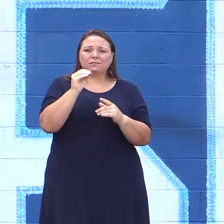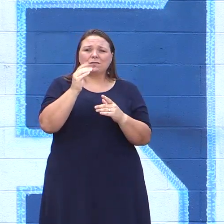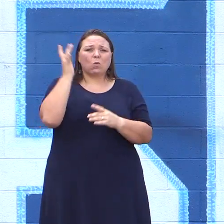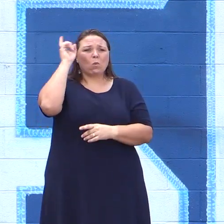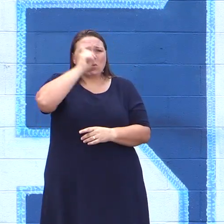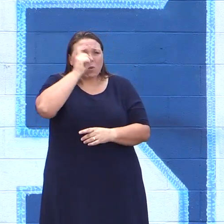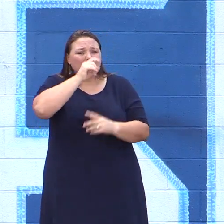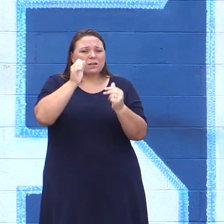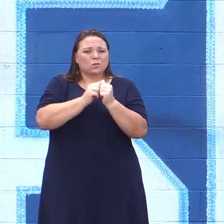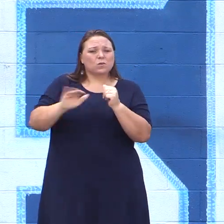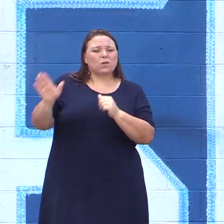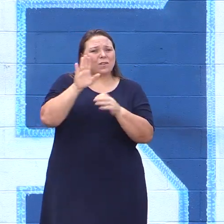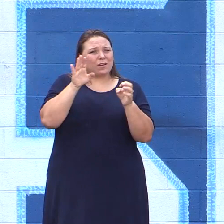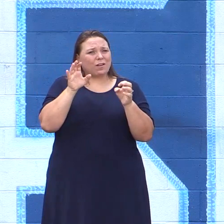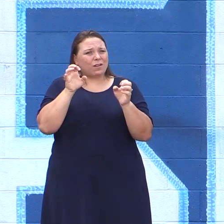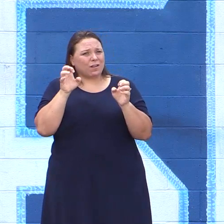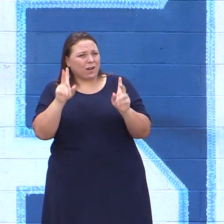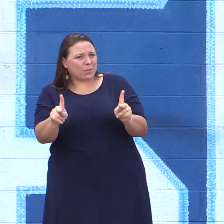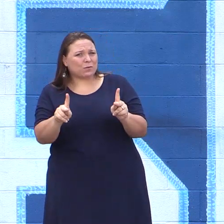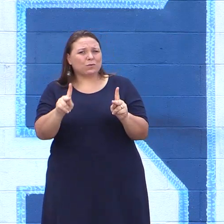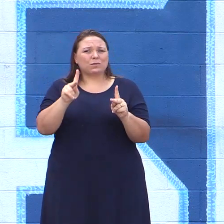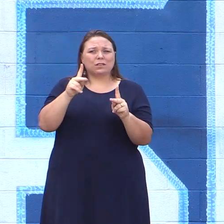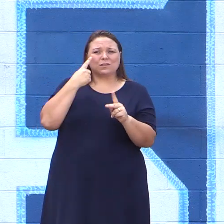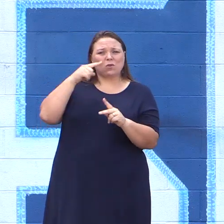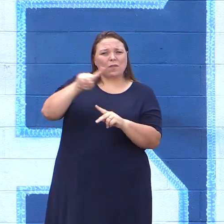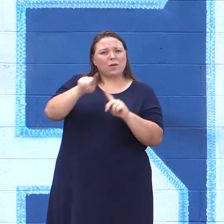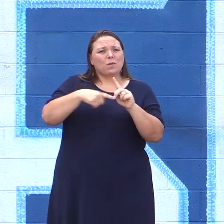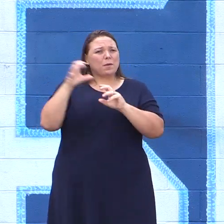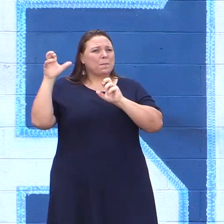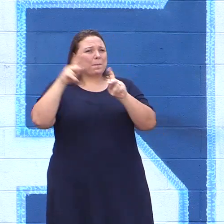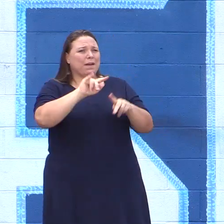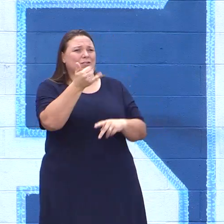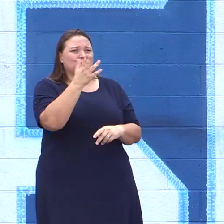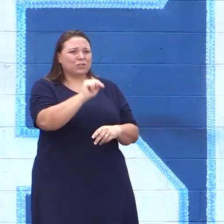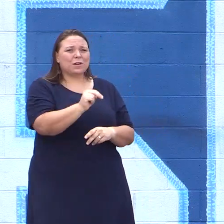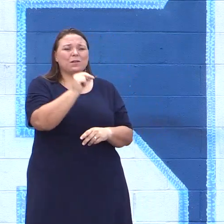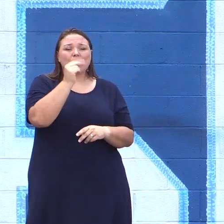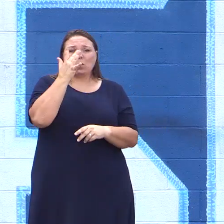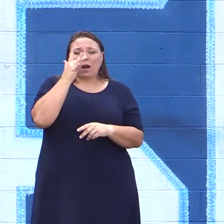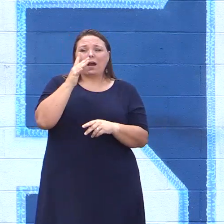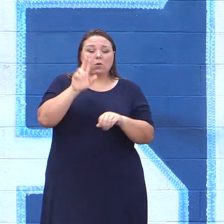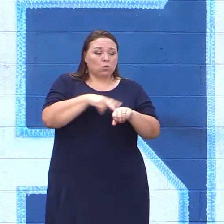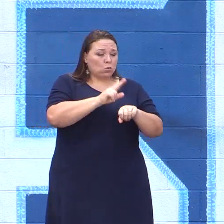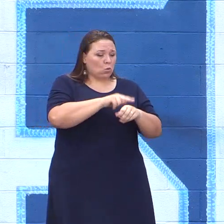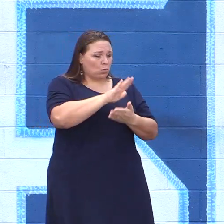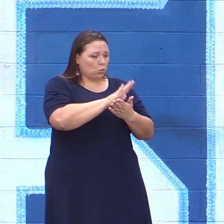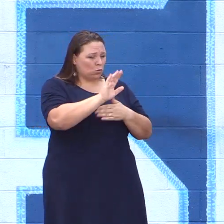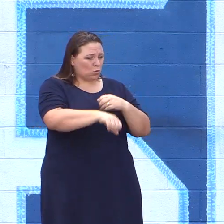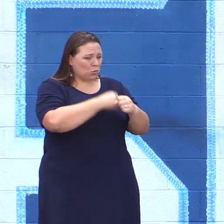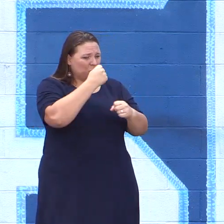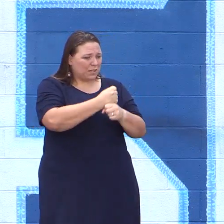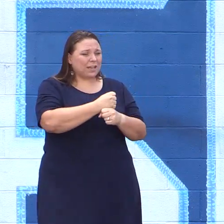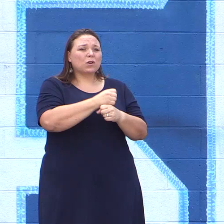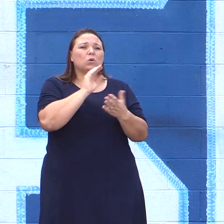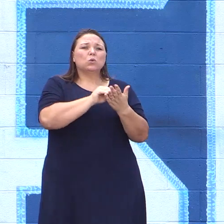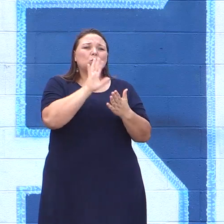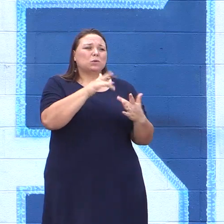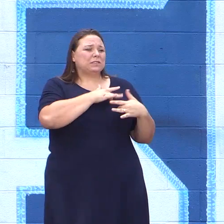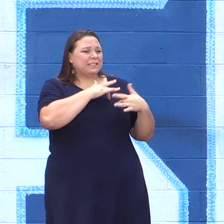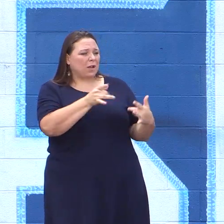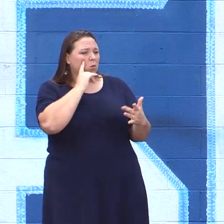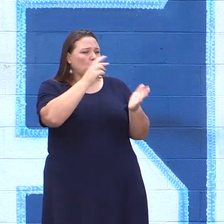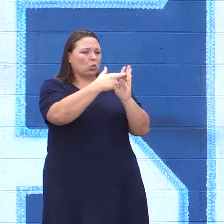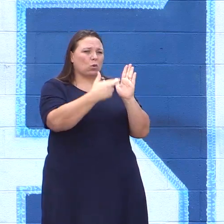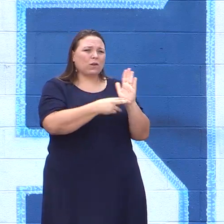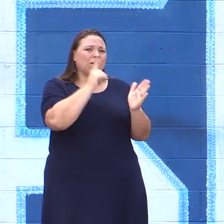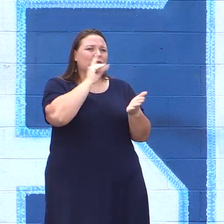educational opportunities for our students once they phase back in January, because in a normal school year, students typically register for